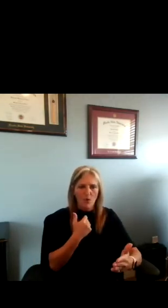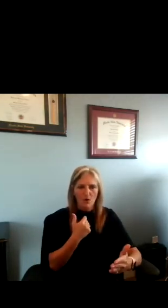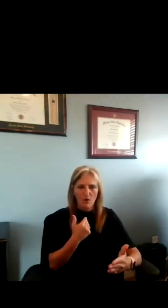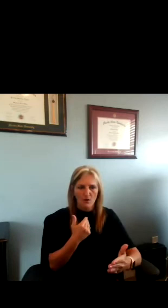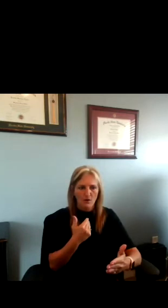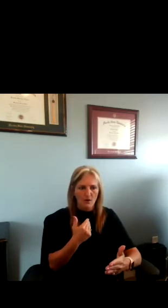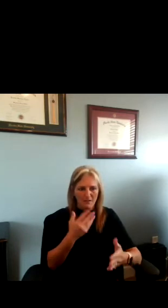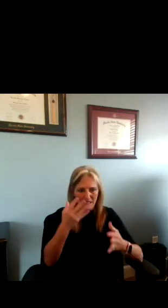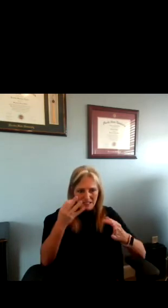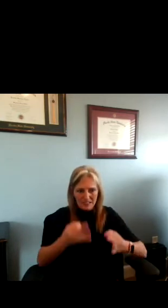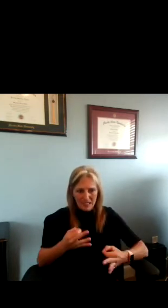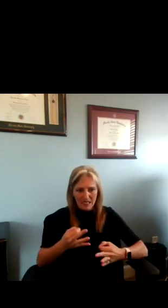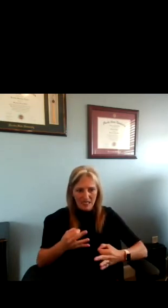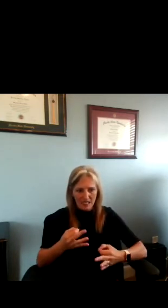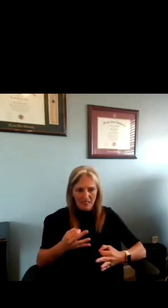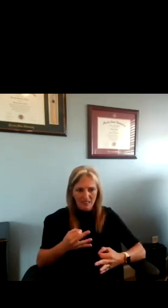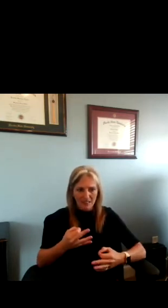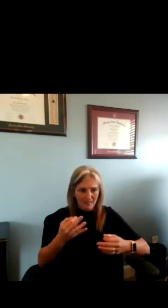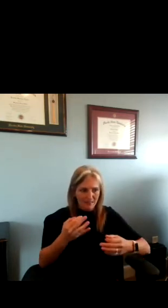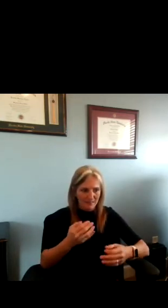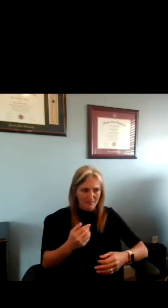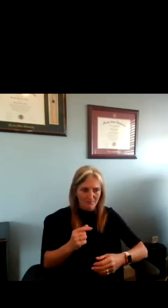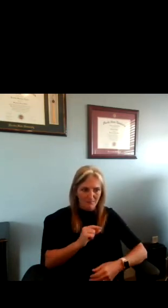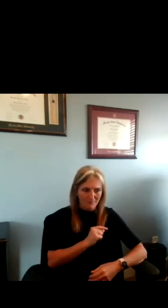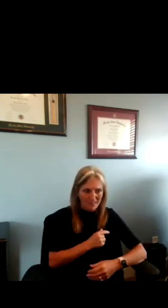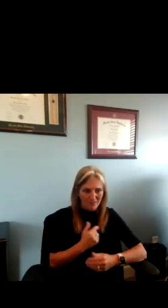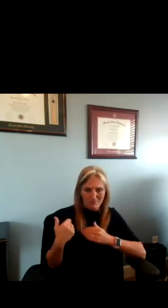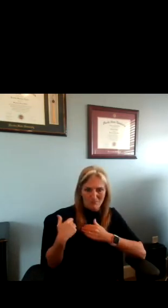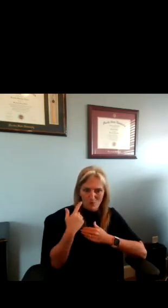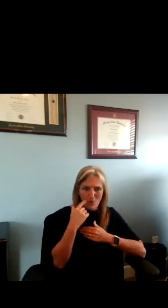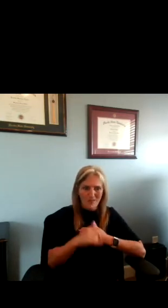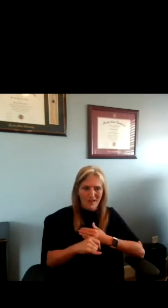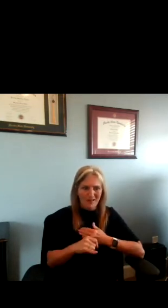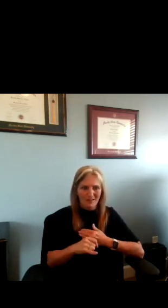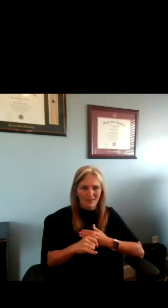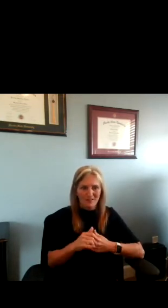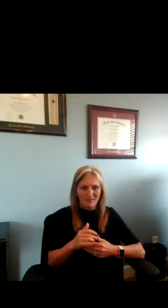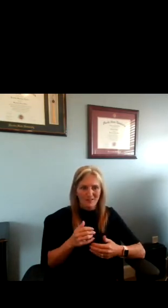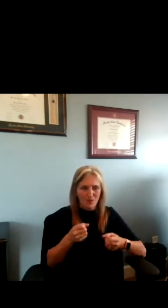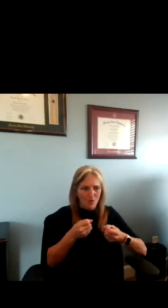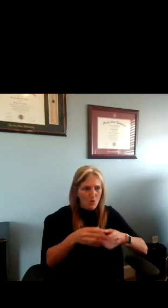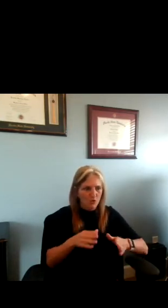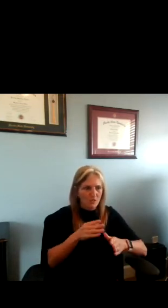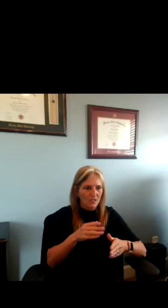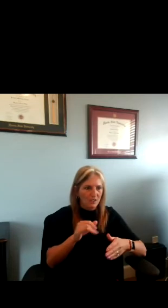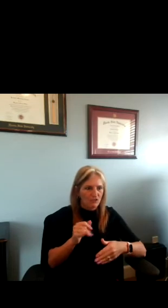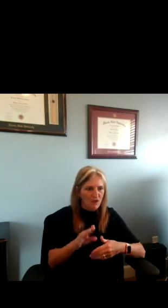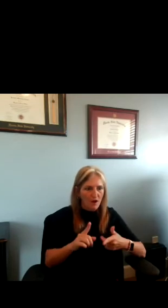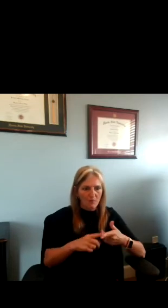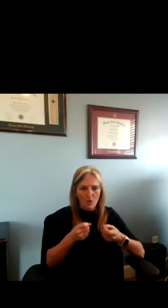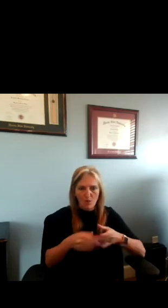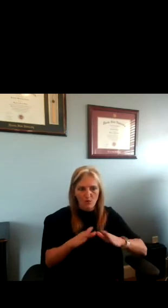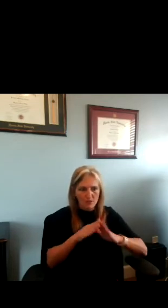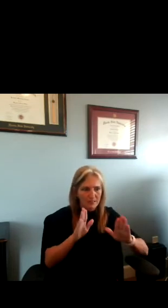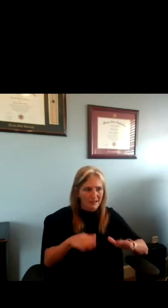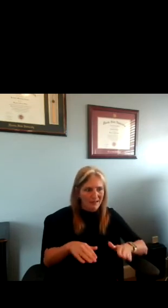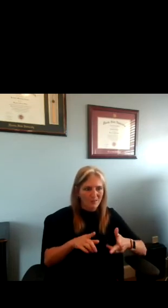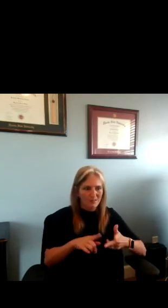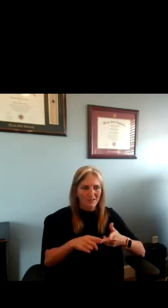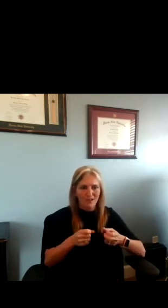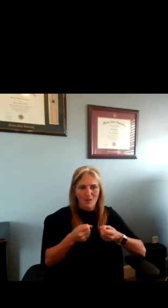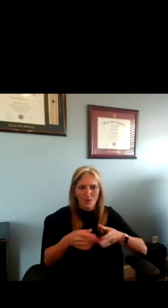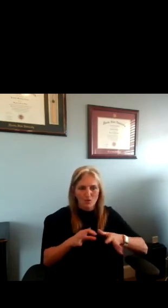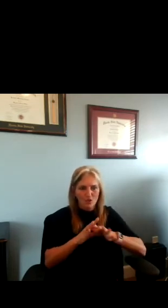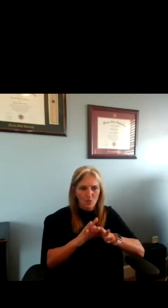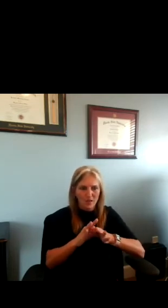anything, putting them at risk of losing relationships, losing jobs, losing housing. But crime